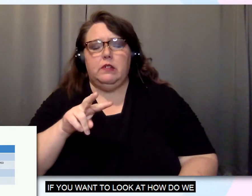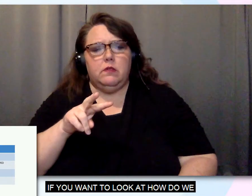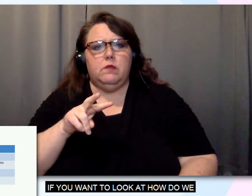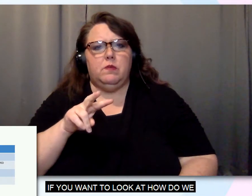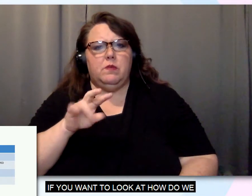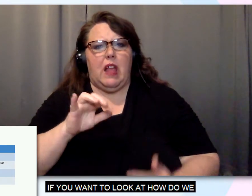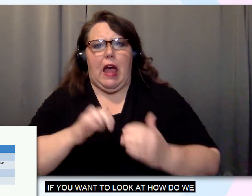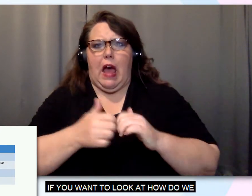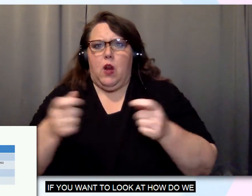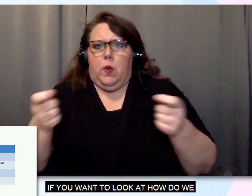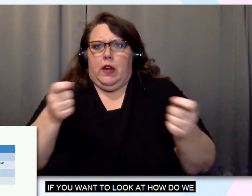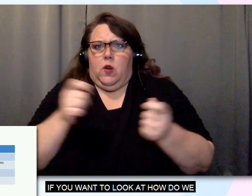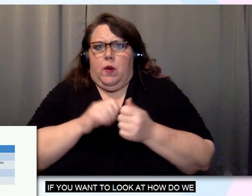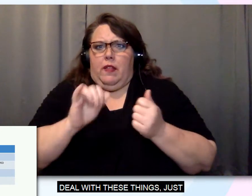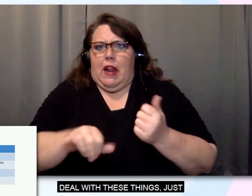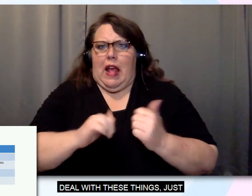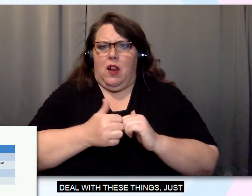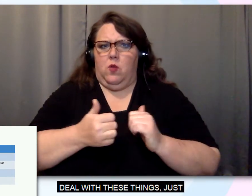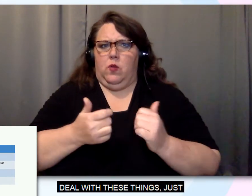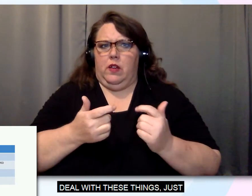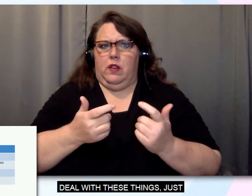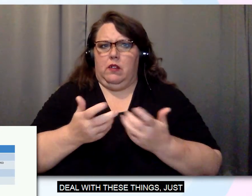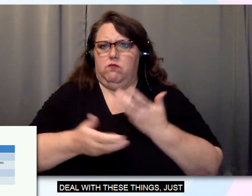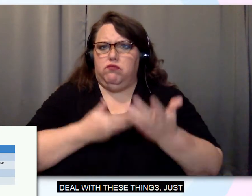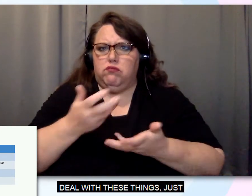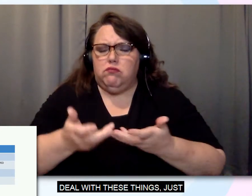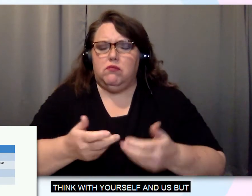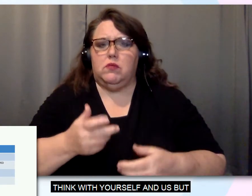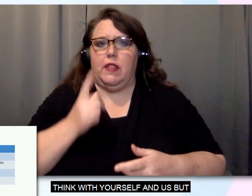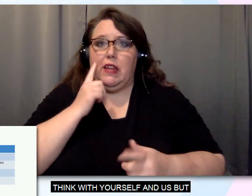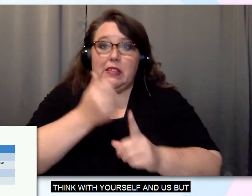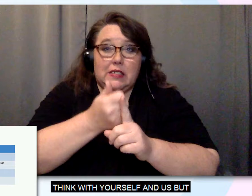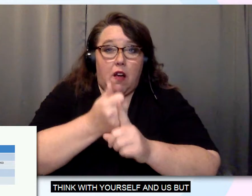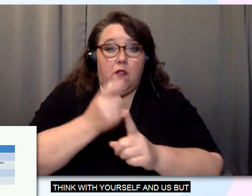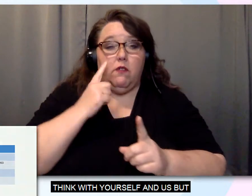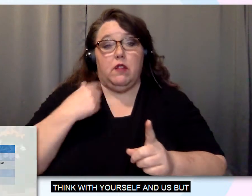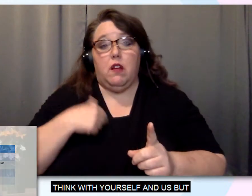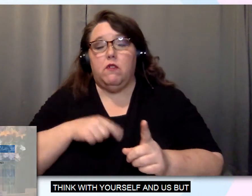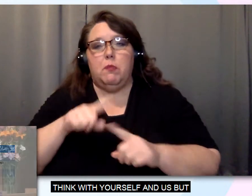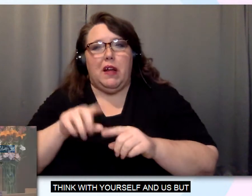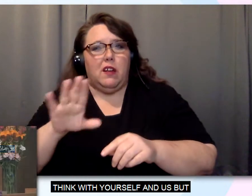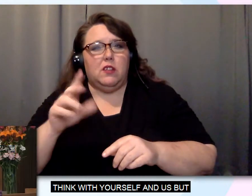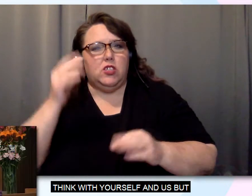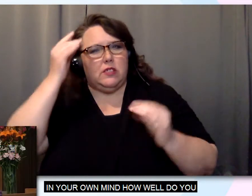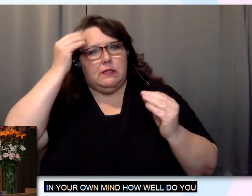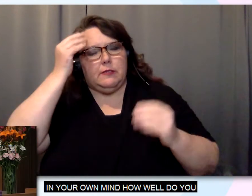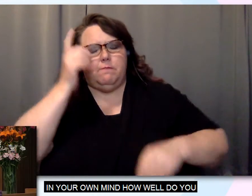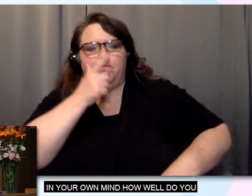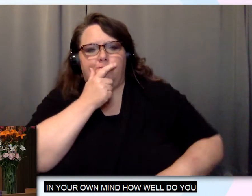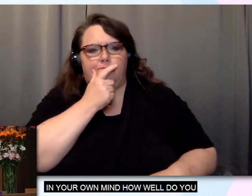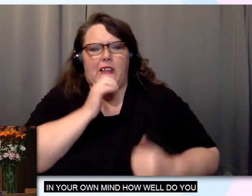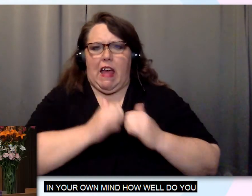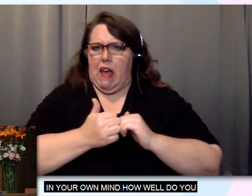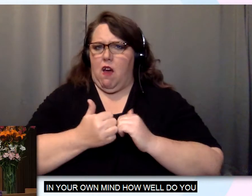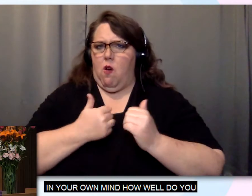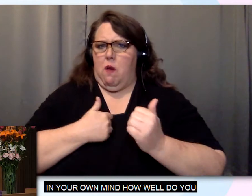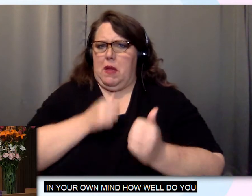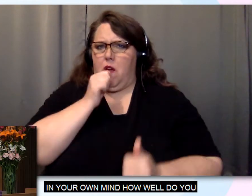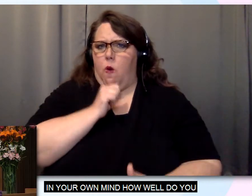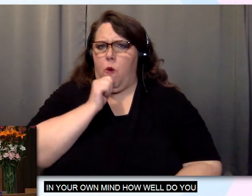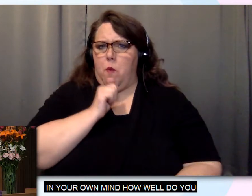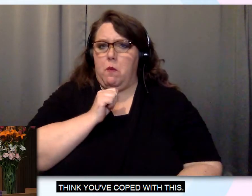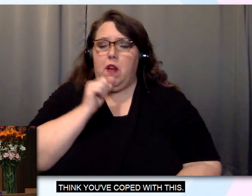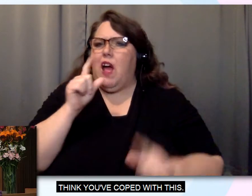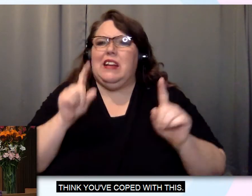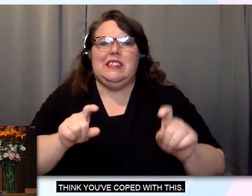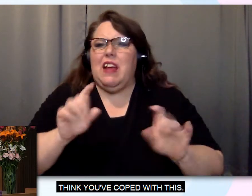look at, you know, how do we deal with these things? So just think with yourself and us, but in your own mind, how well do you think you've coped with